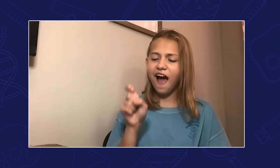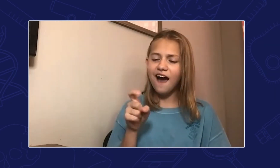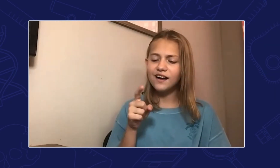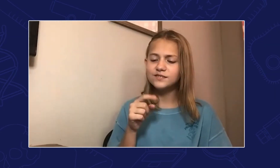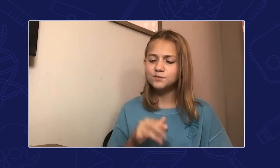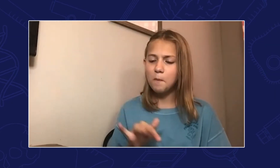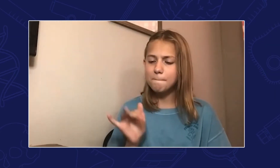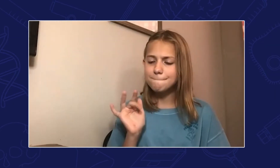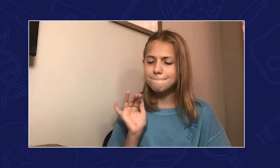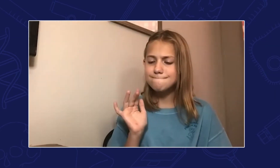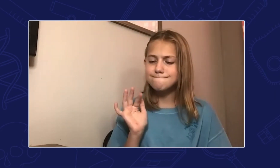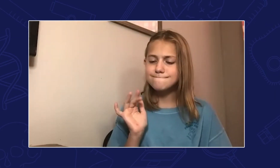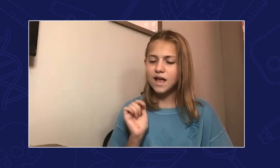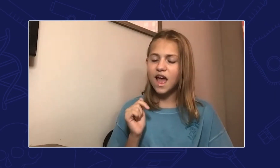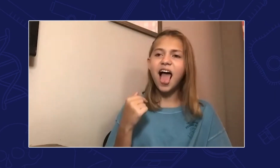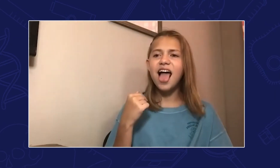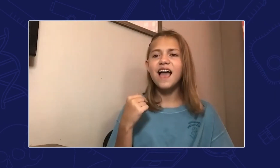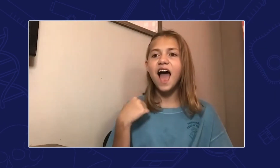I wanted to ask.